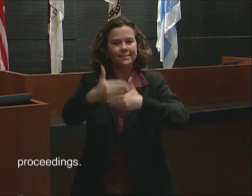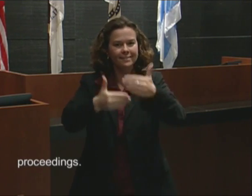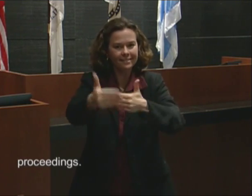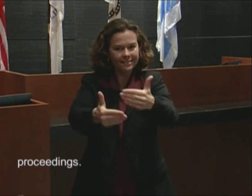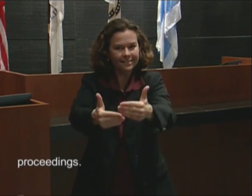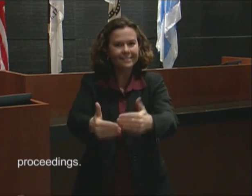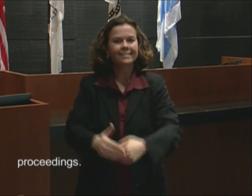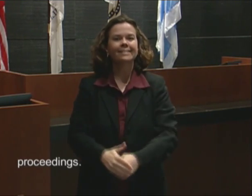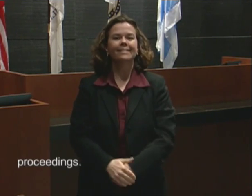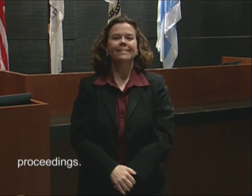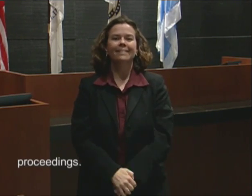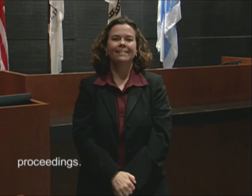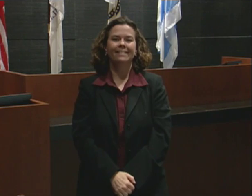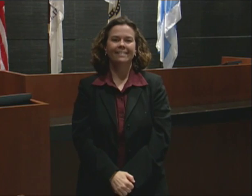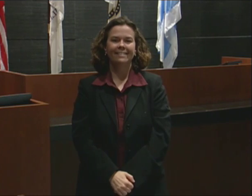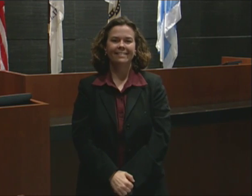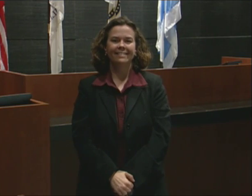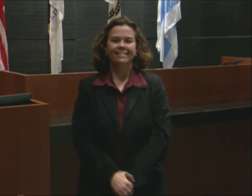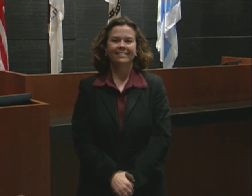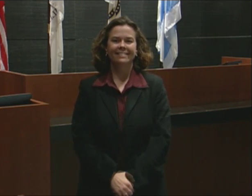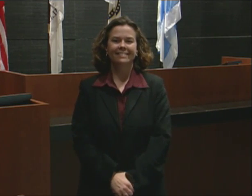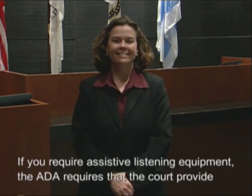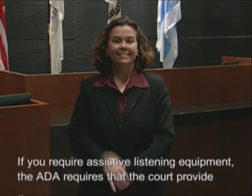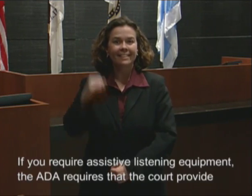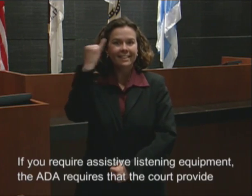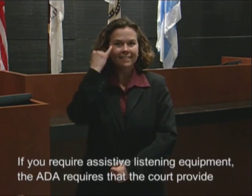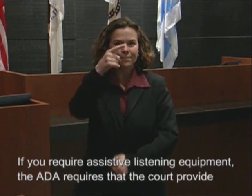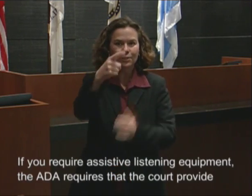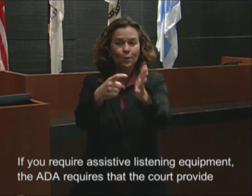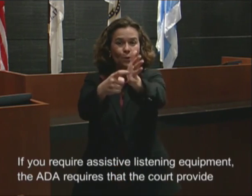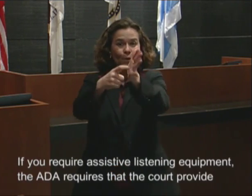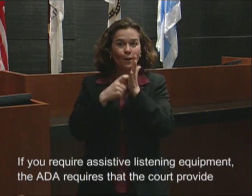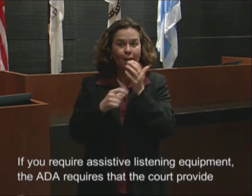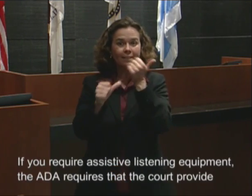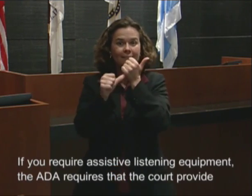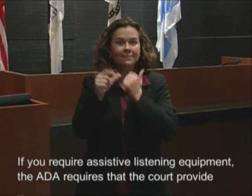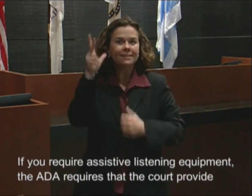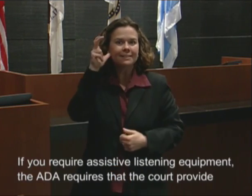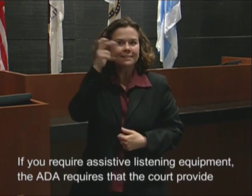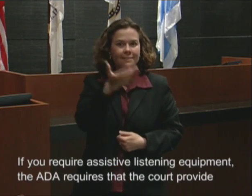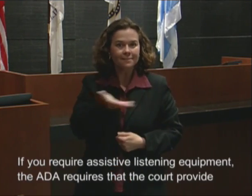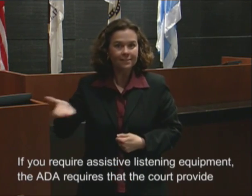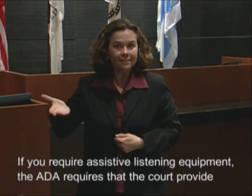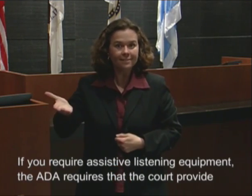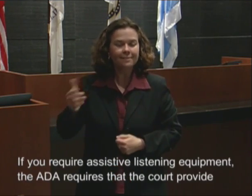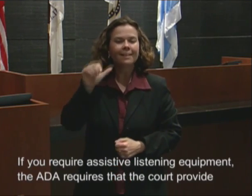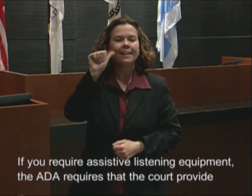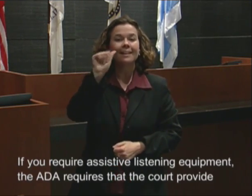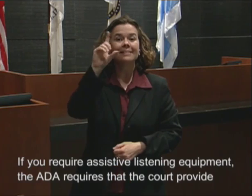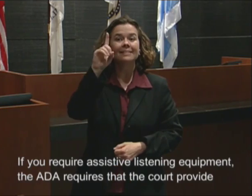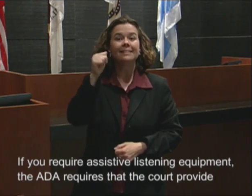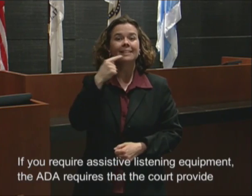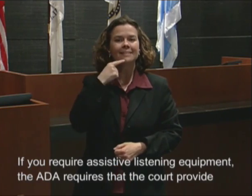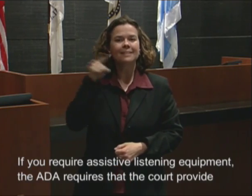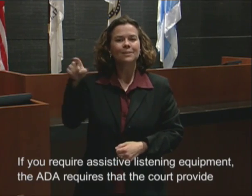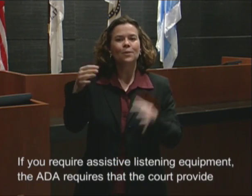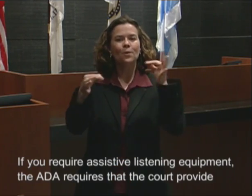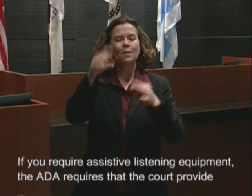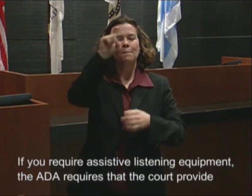court proceedings. If you require assistive listening equipment, the ADA requires that the court